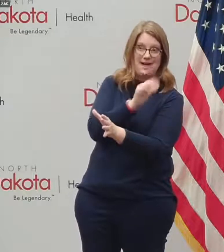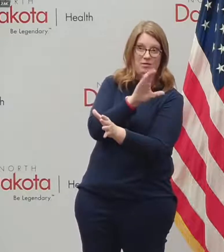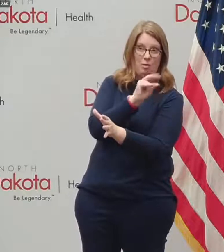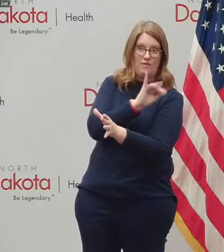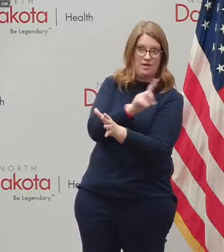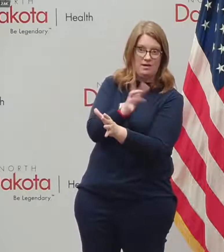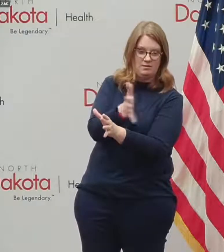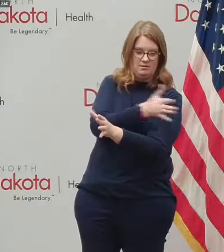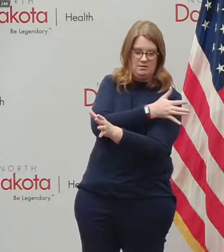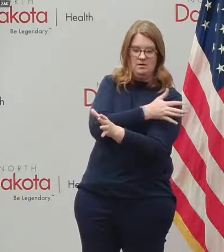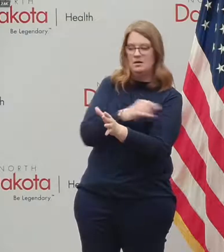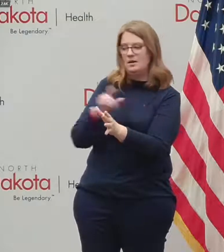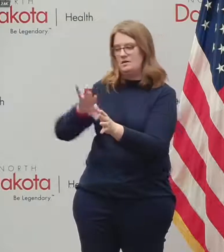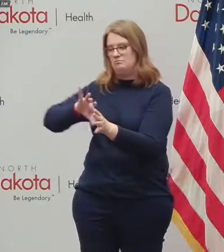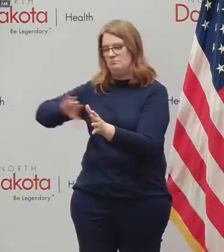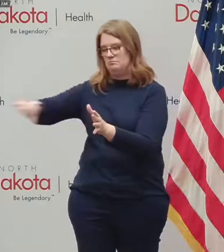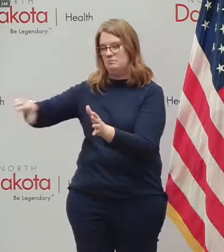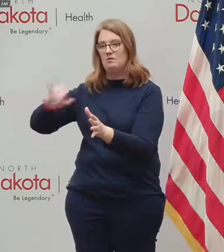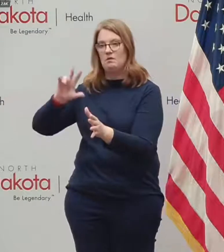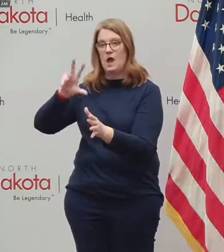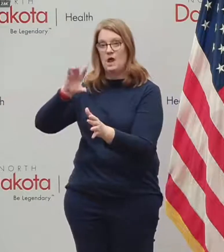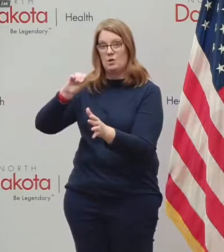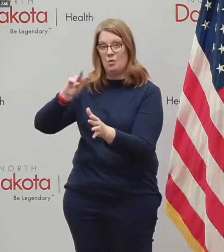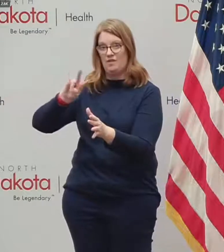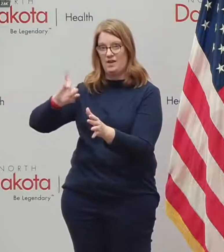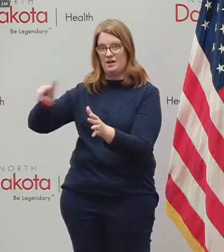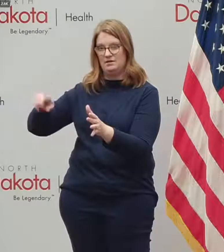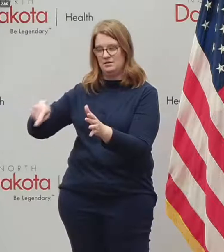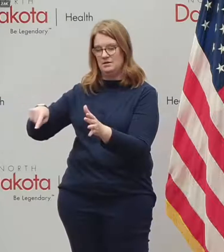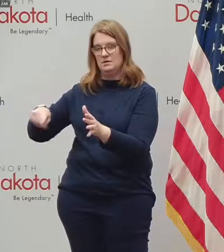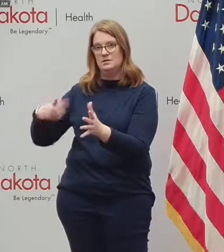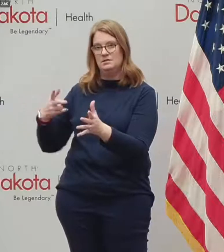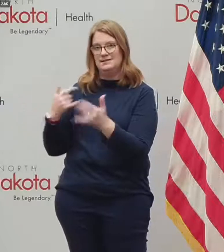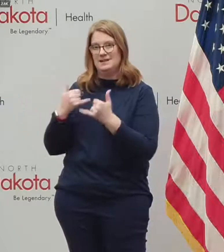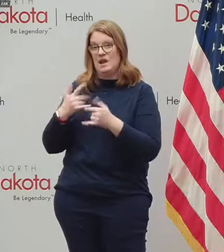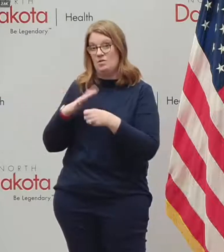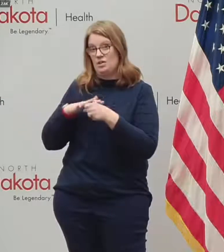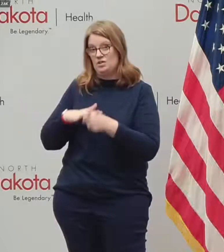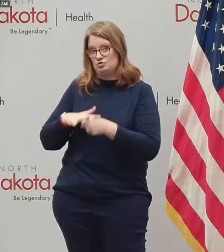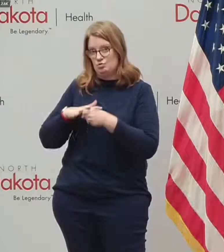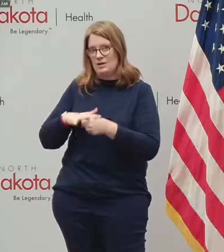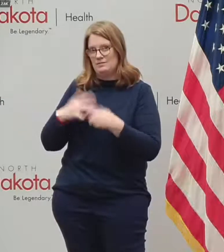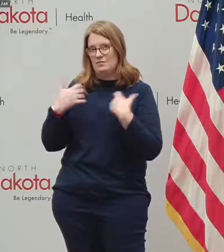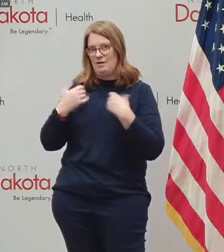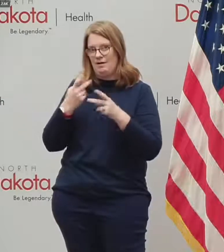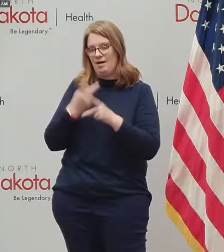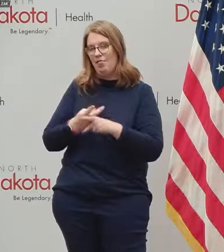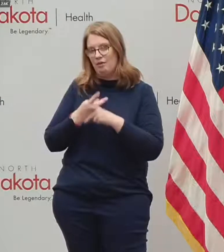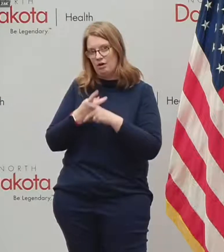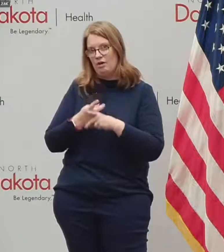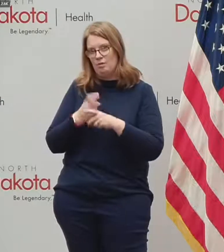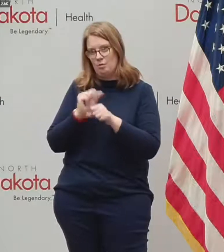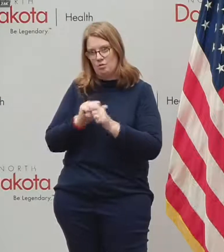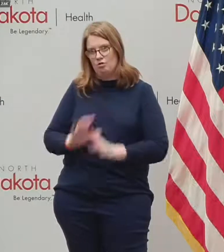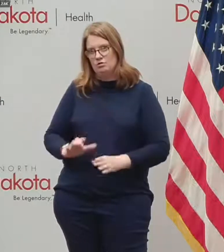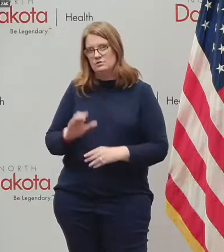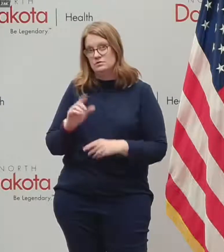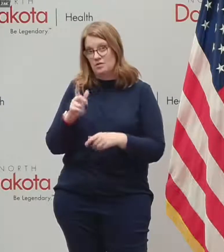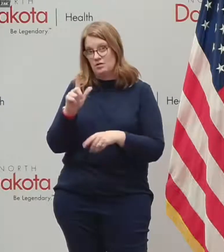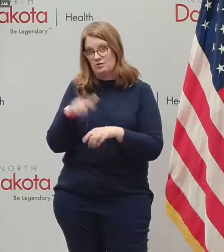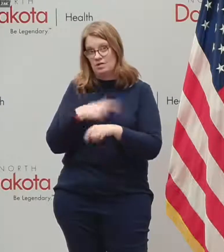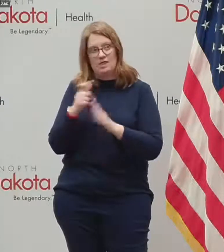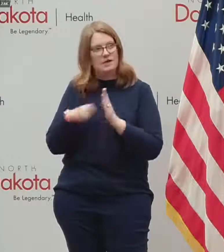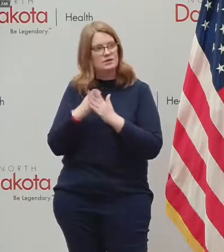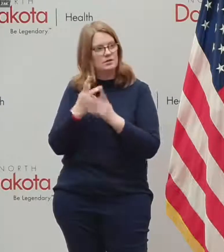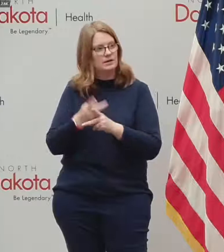positive healthcare workers. So we are under a significant amount of stress for healthcare workers in long-term care as well. I have